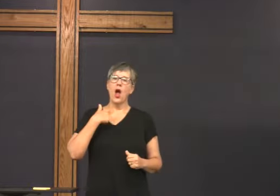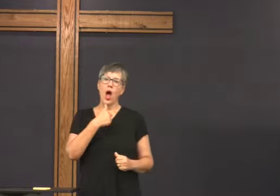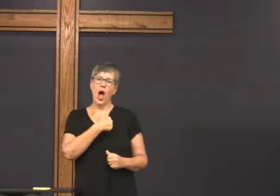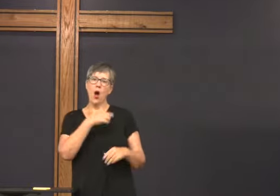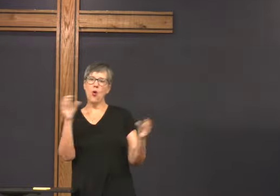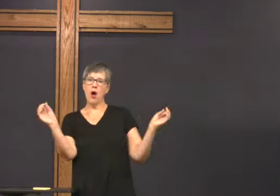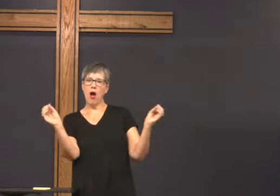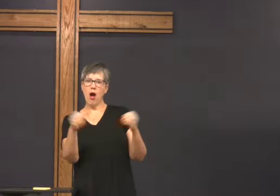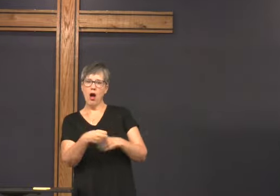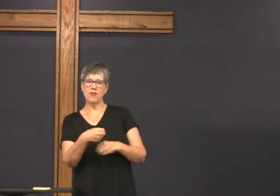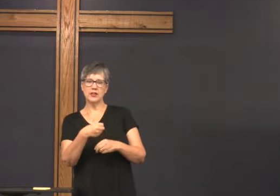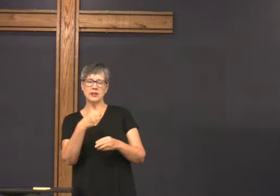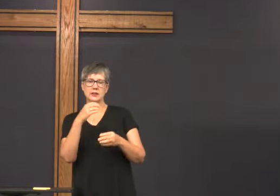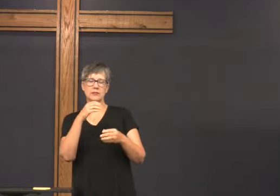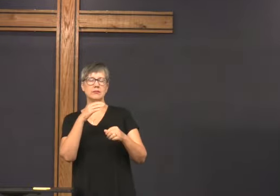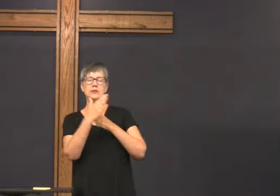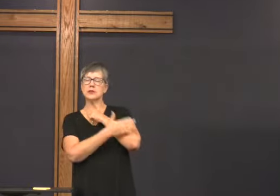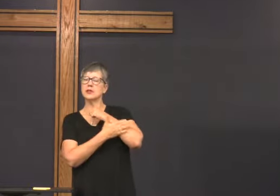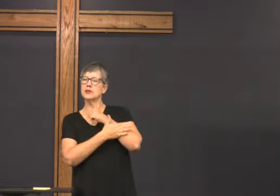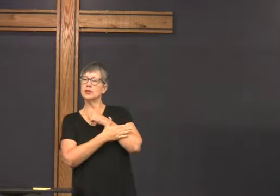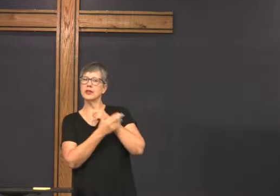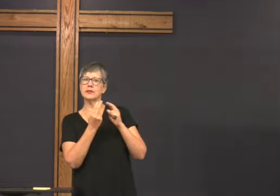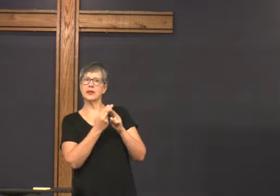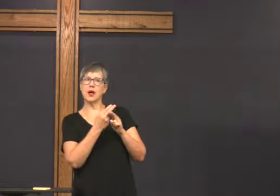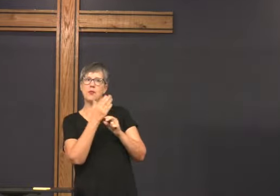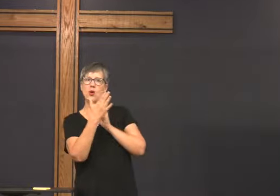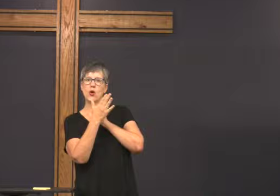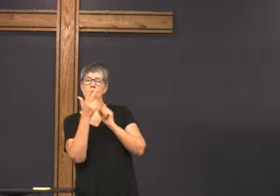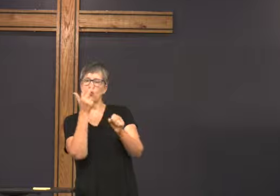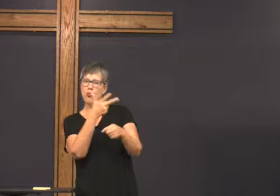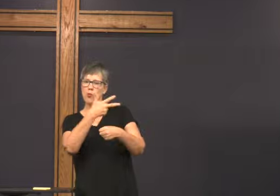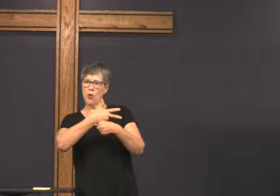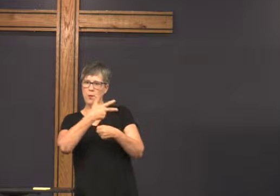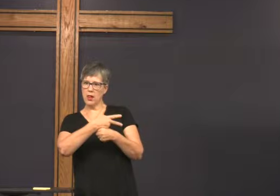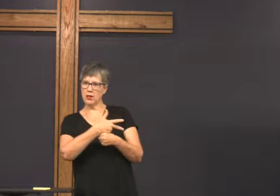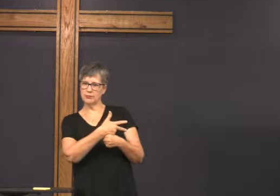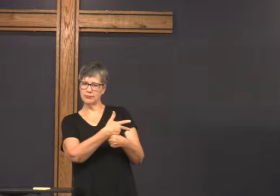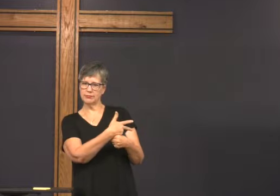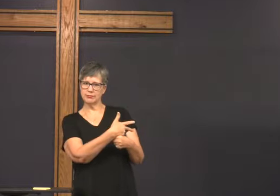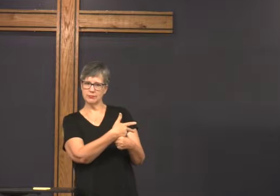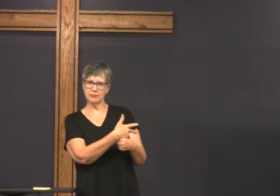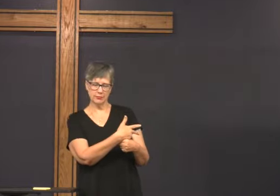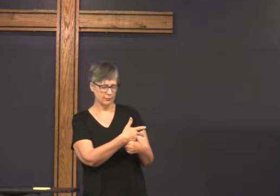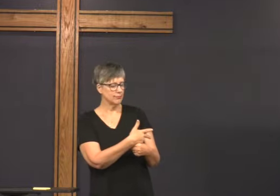those countries. Our office is in Guatemala.